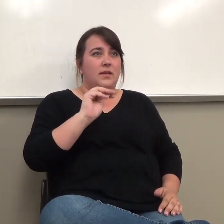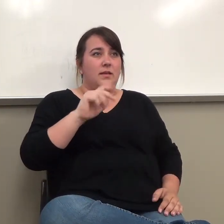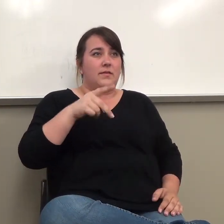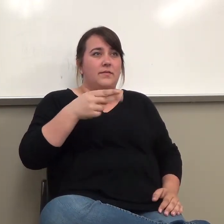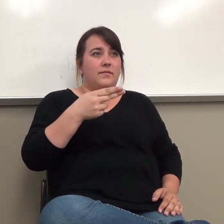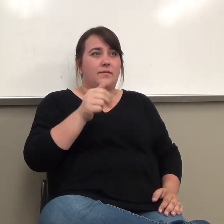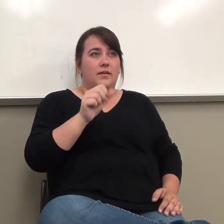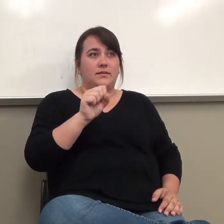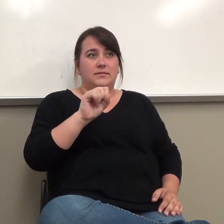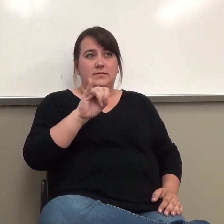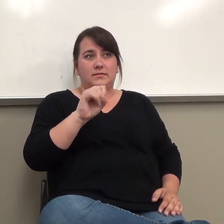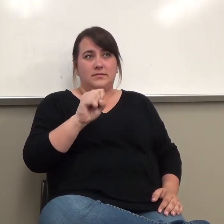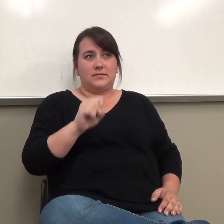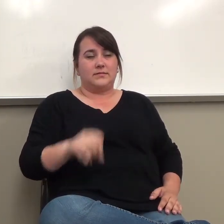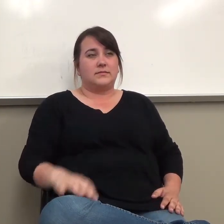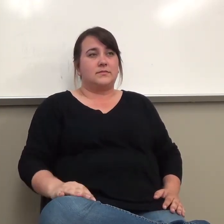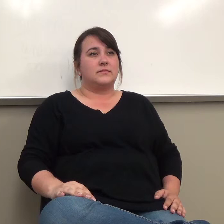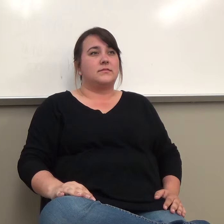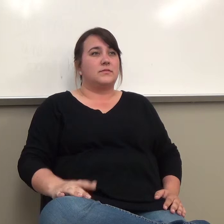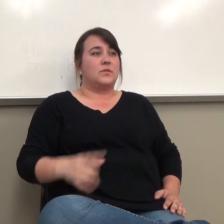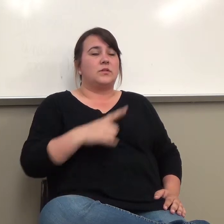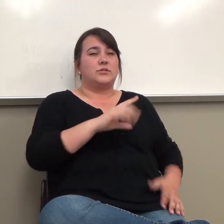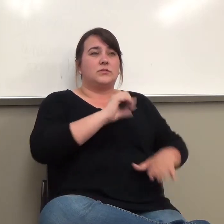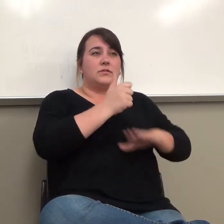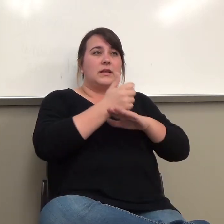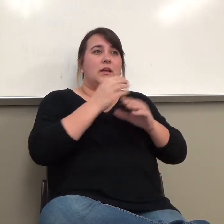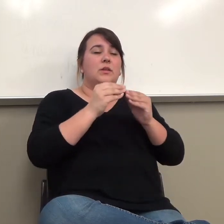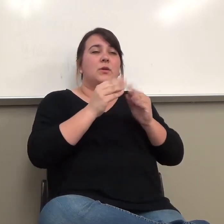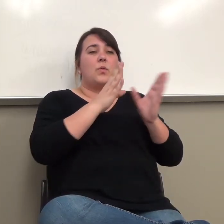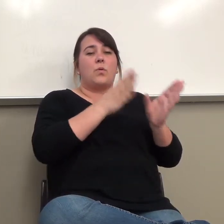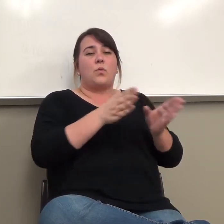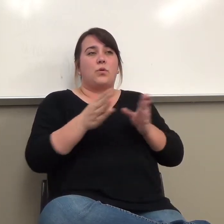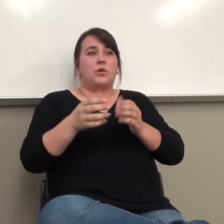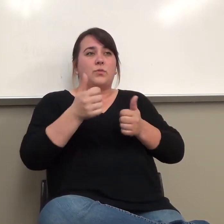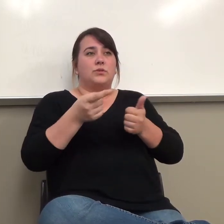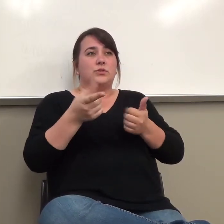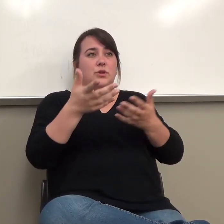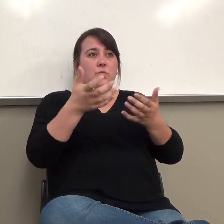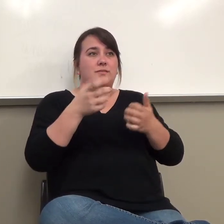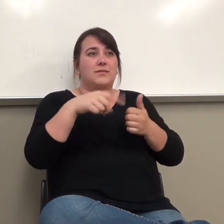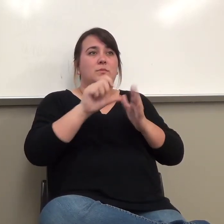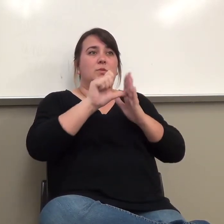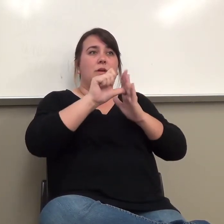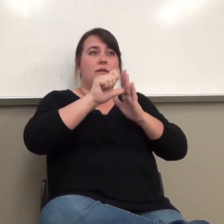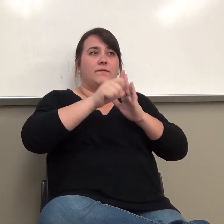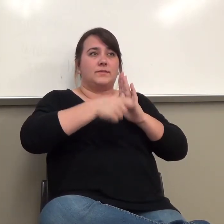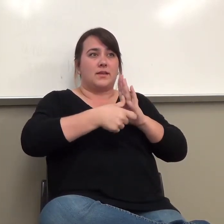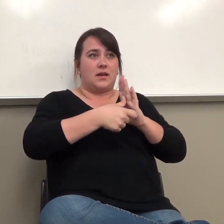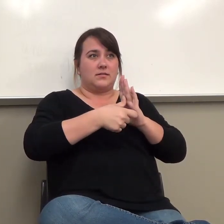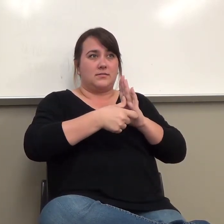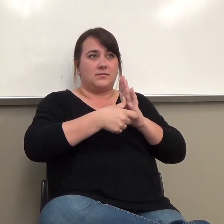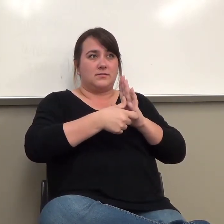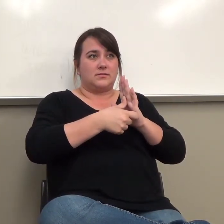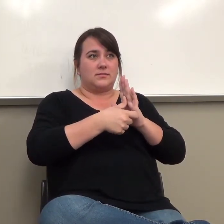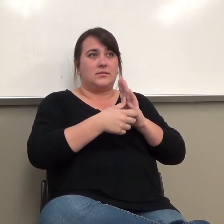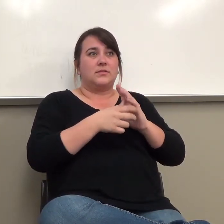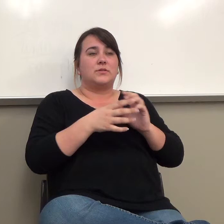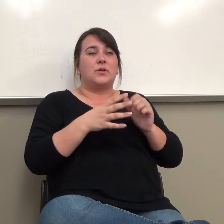Right? She's putting them in the order in which she wants to emphasize it. So she's saving the